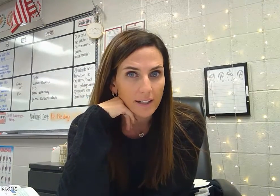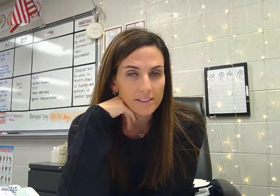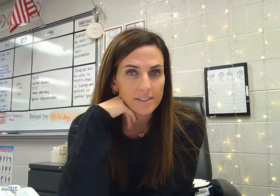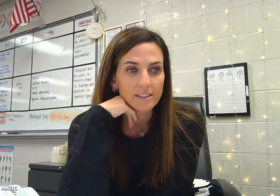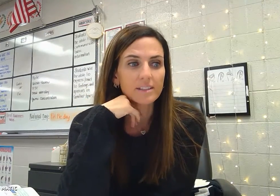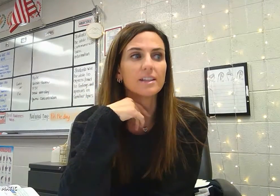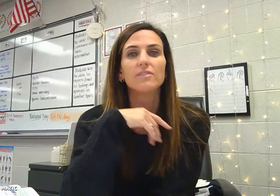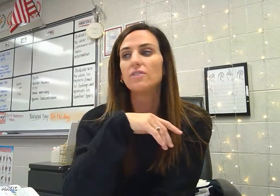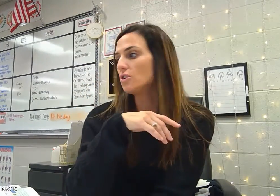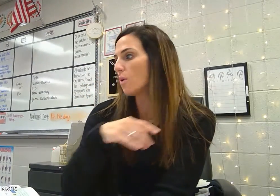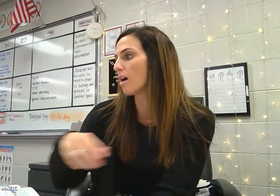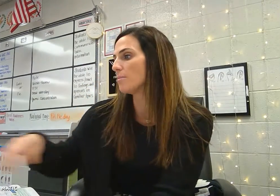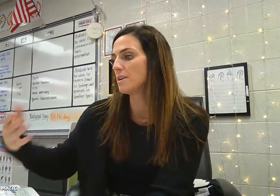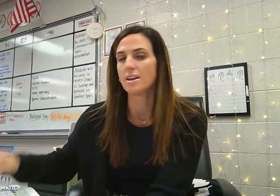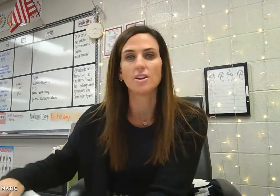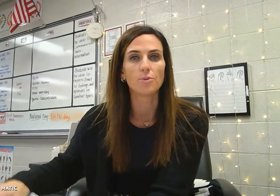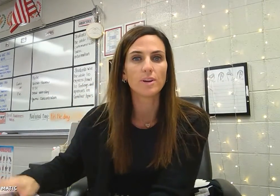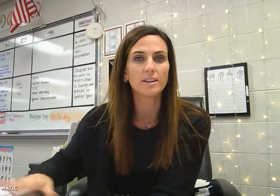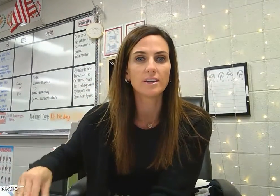But if you are being annoying,